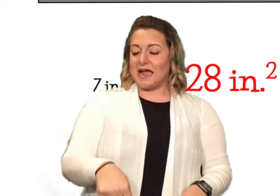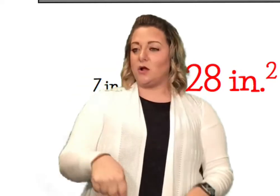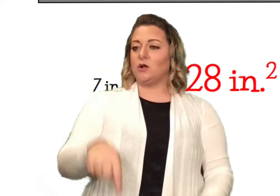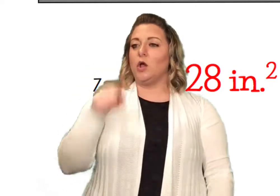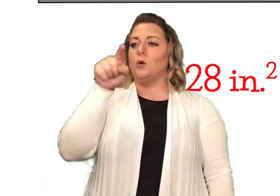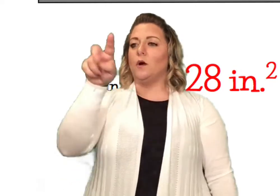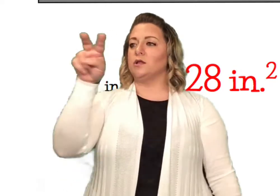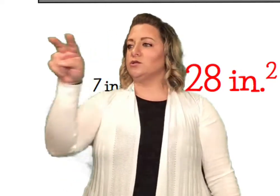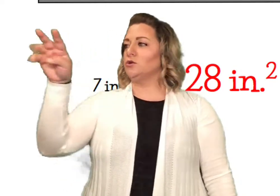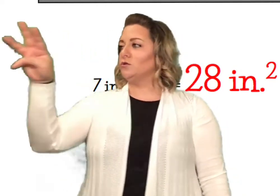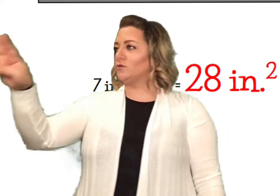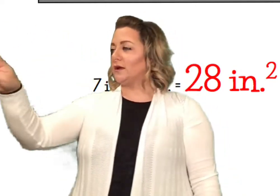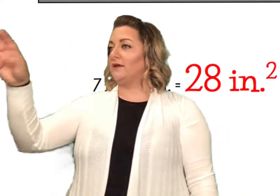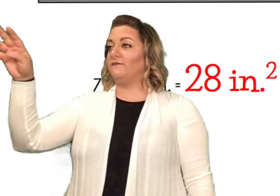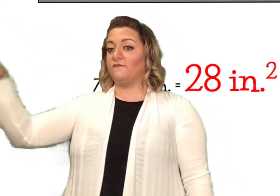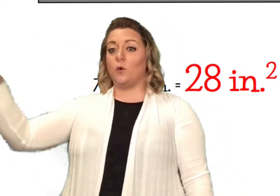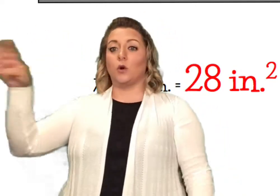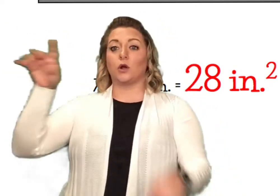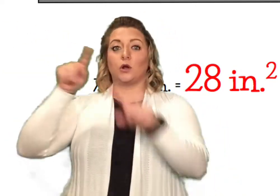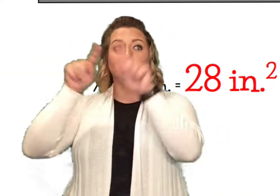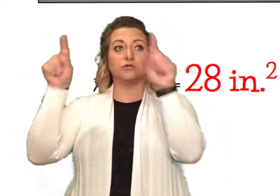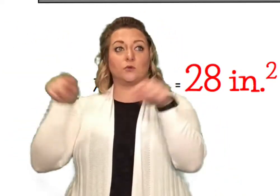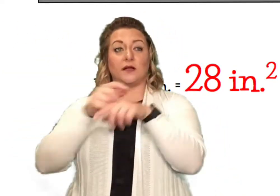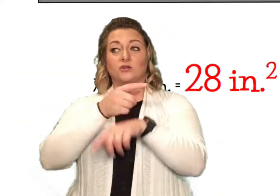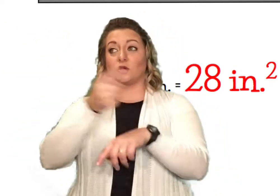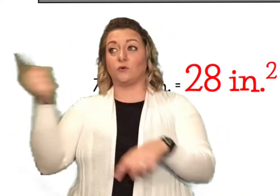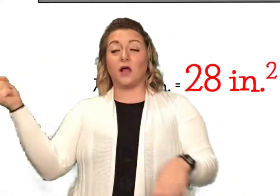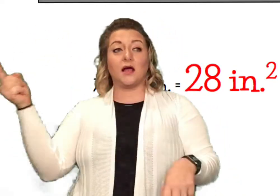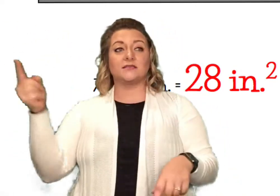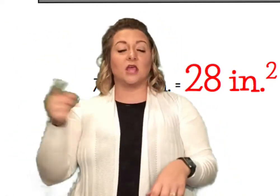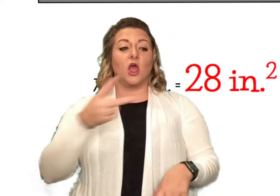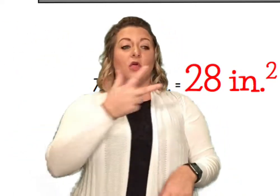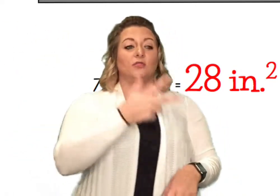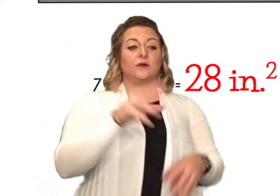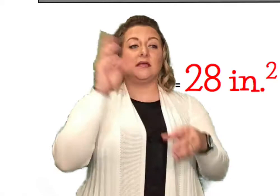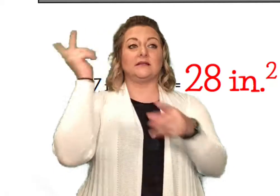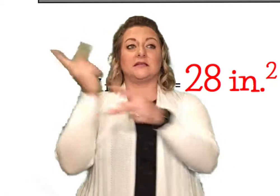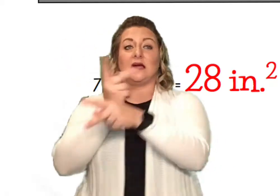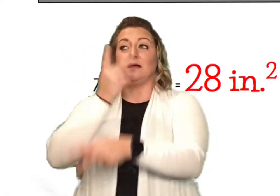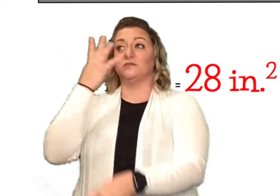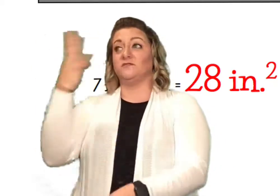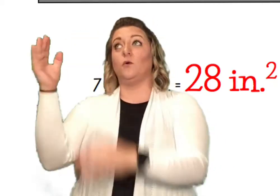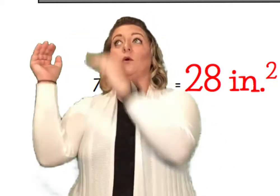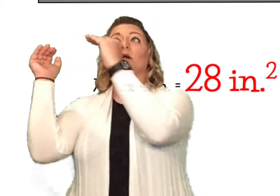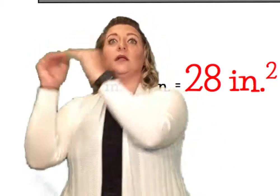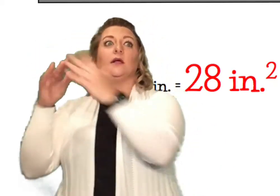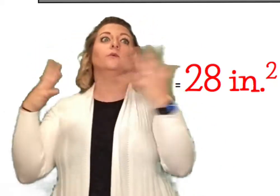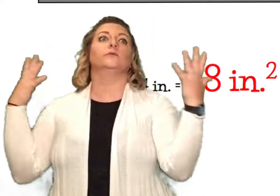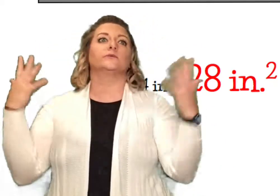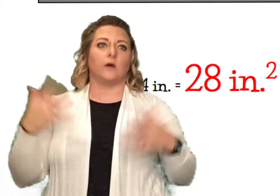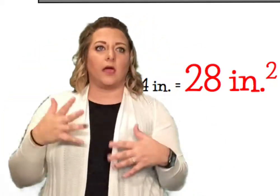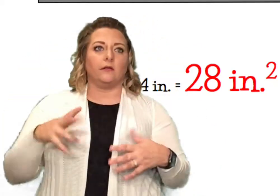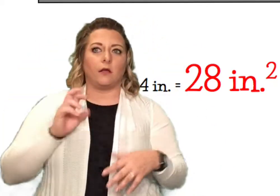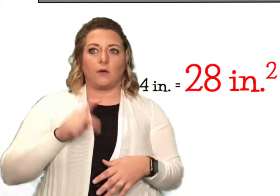down, 1, 2, 3, 4 squares across. 3 times 4 equals what?